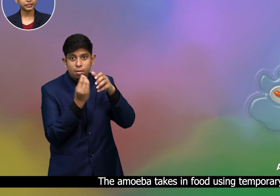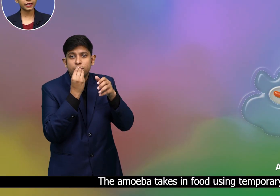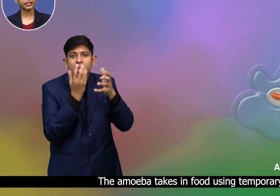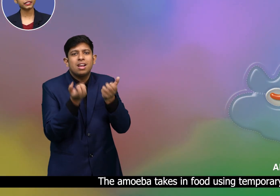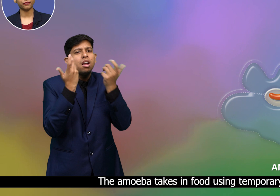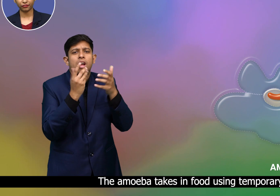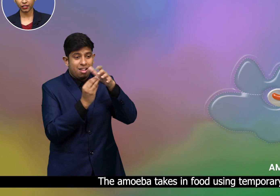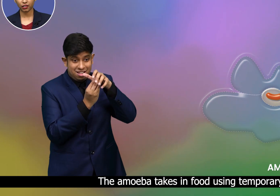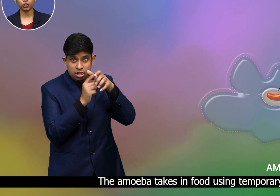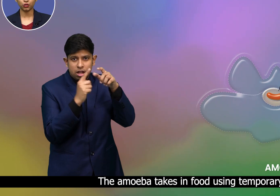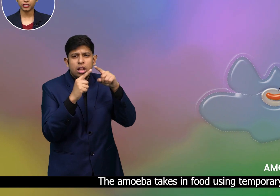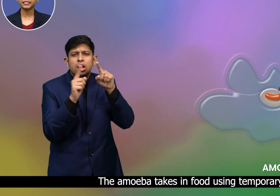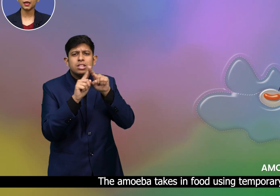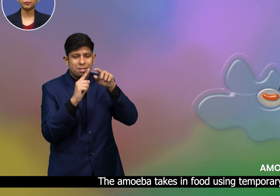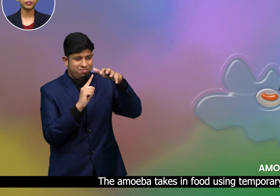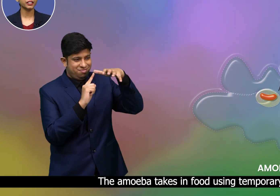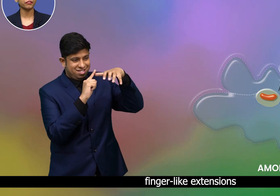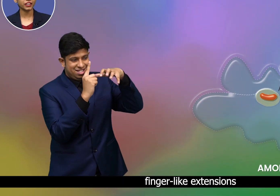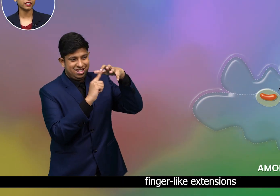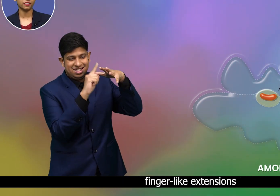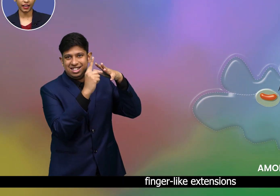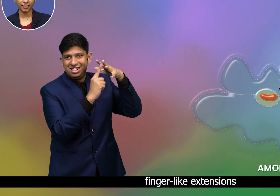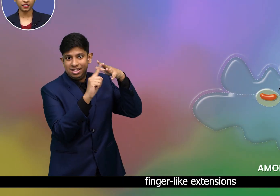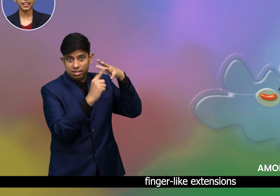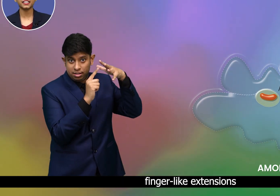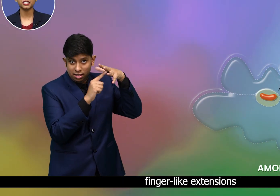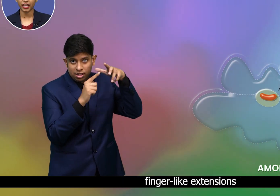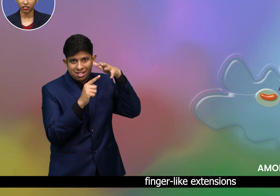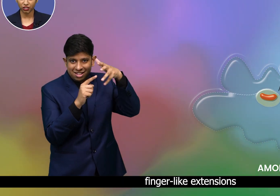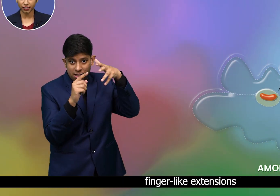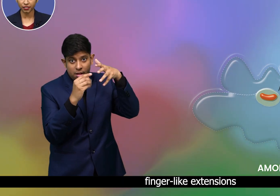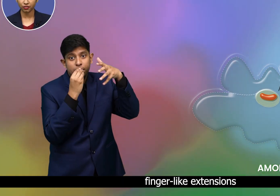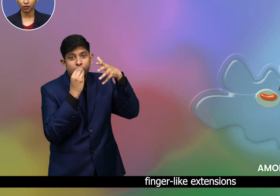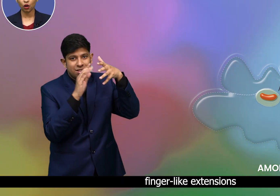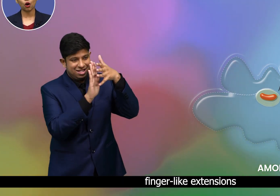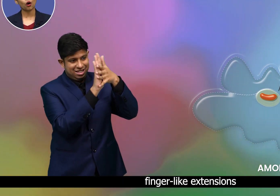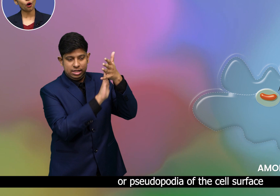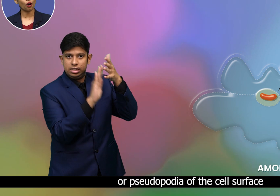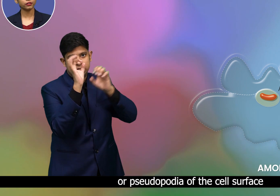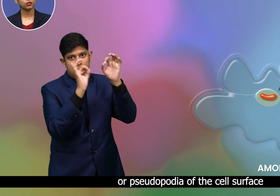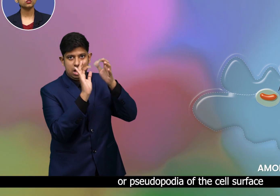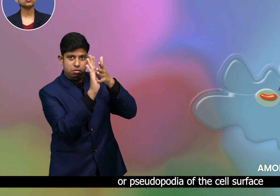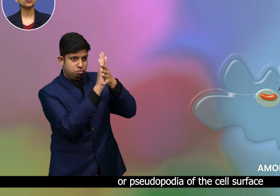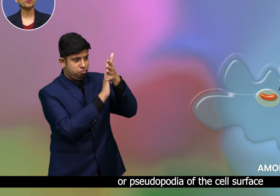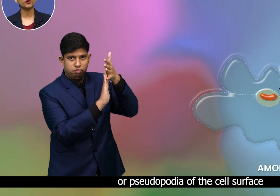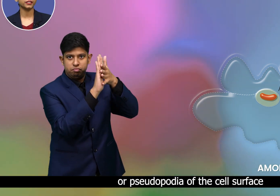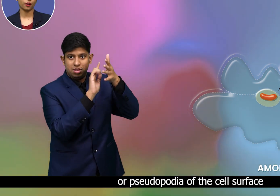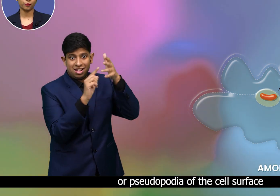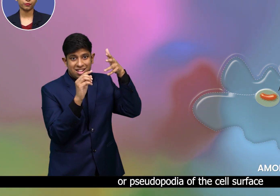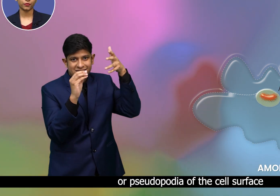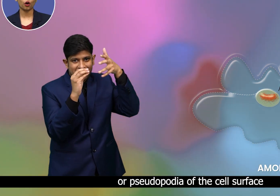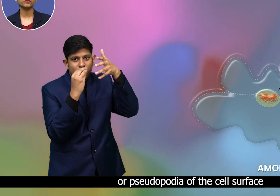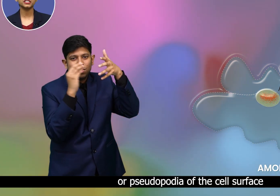amoeba takes in food using temporary finger-like extensions or